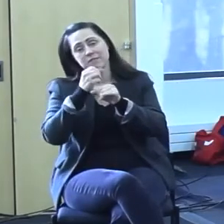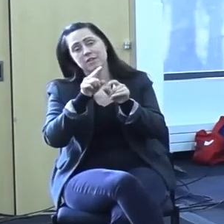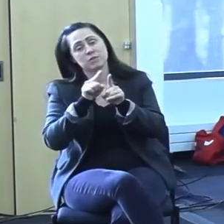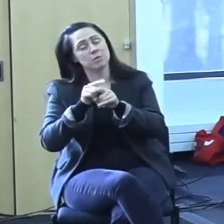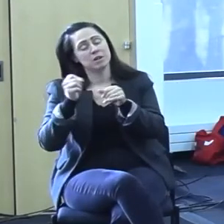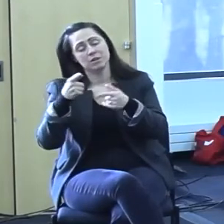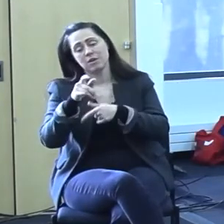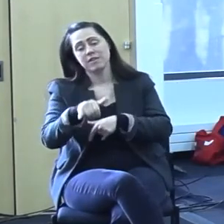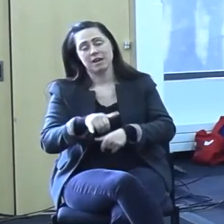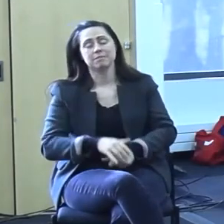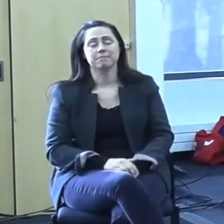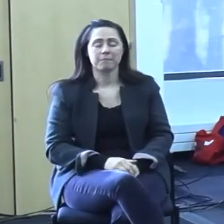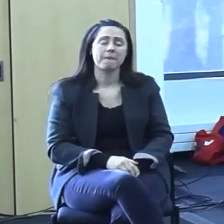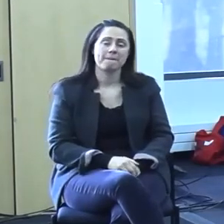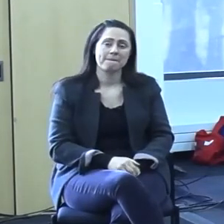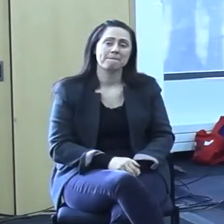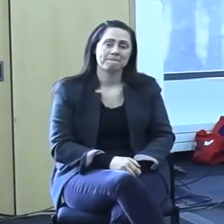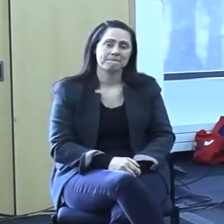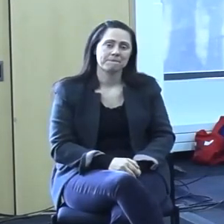all that.